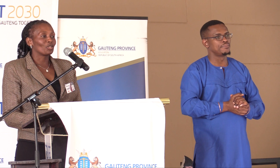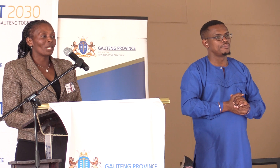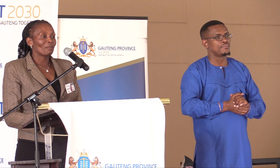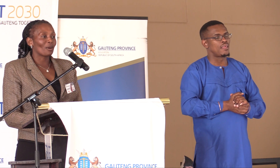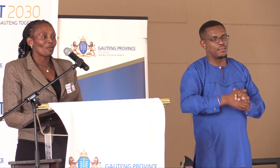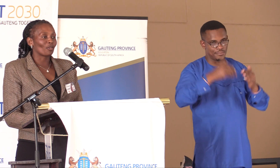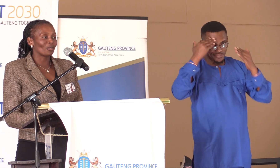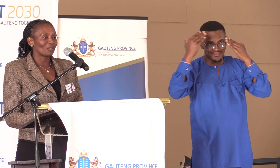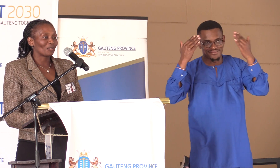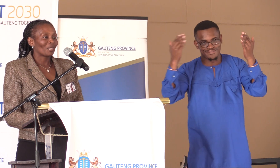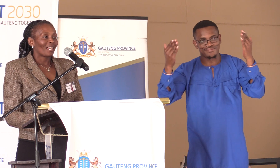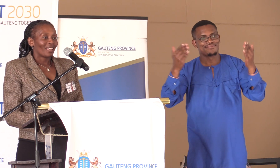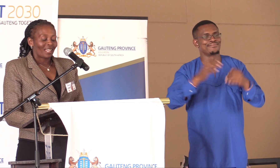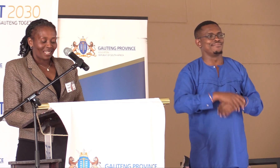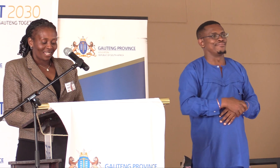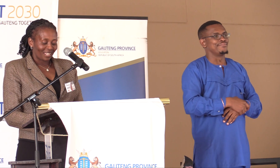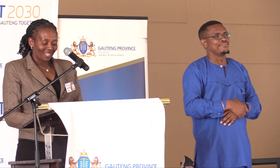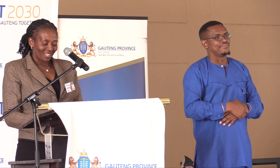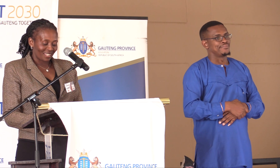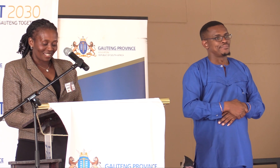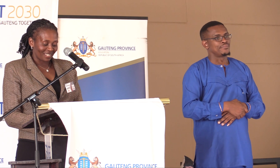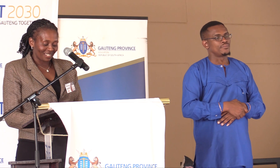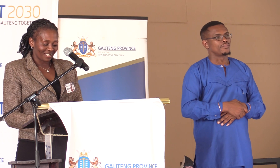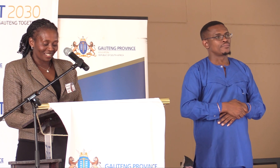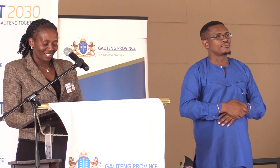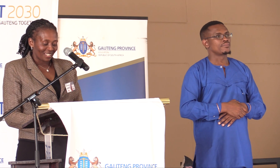Ke re dumelang baholo.